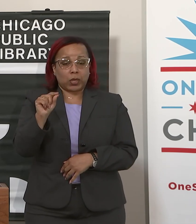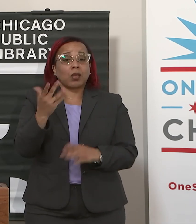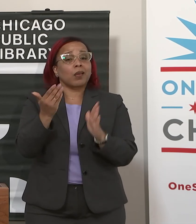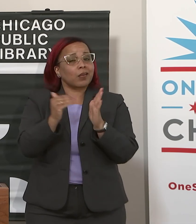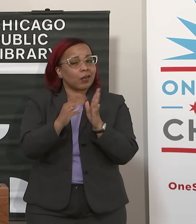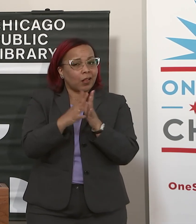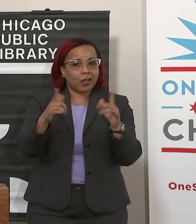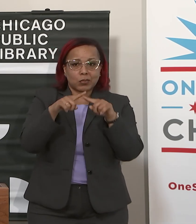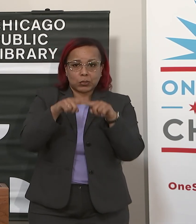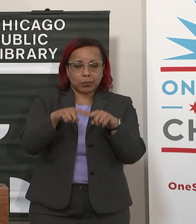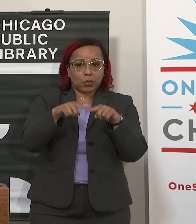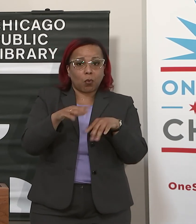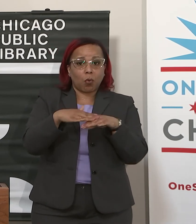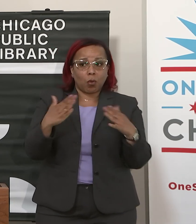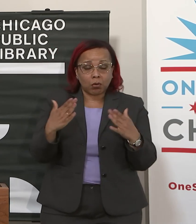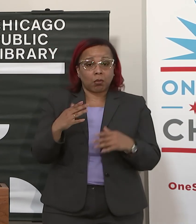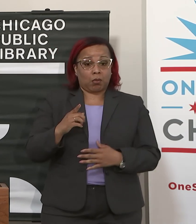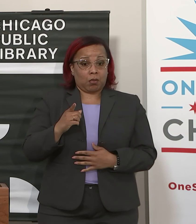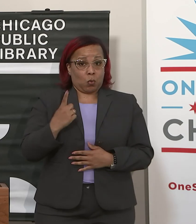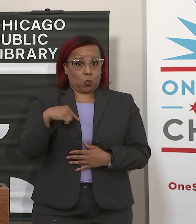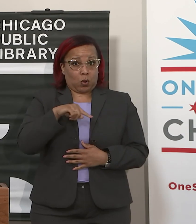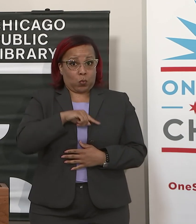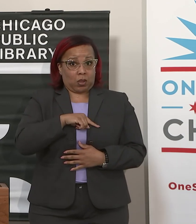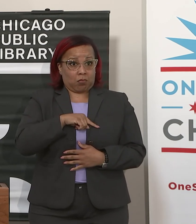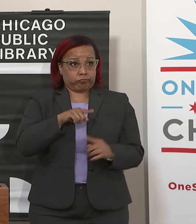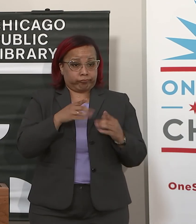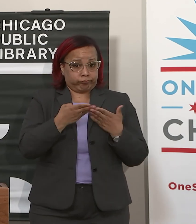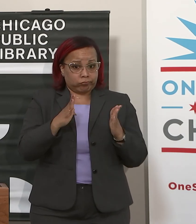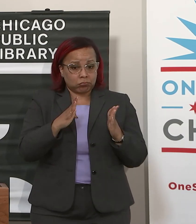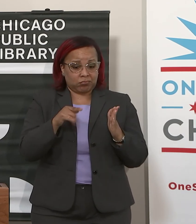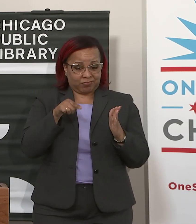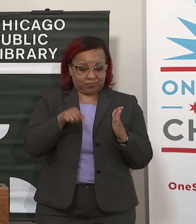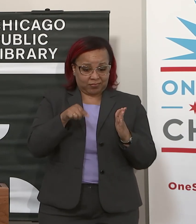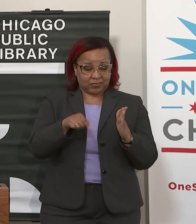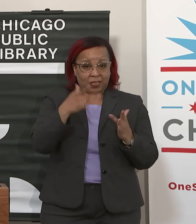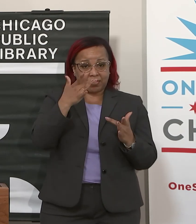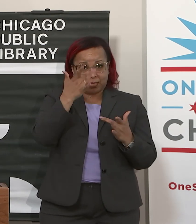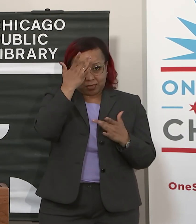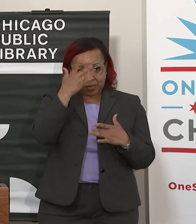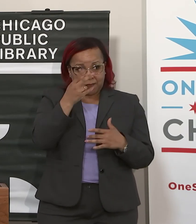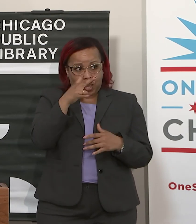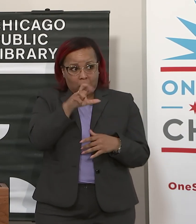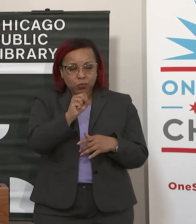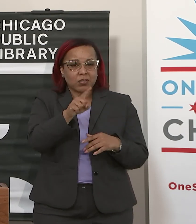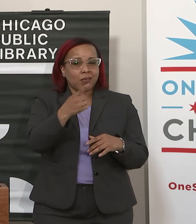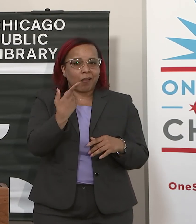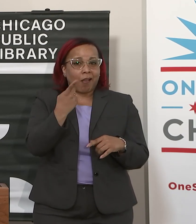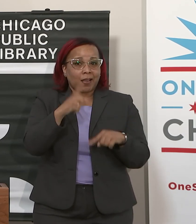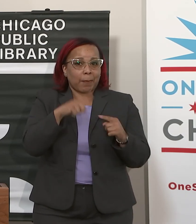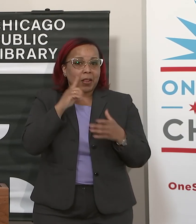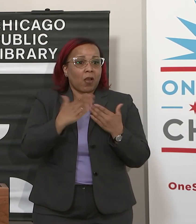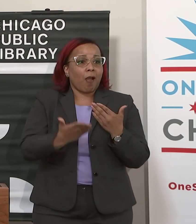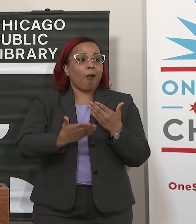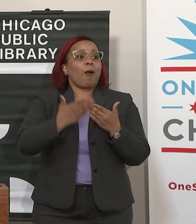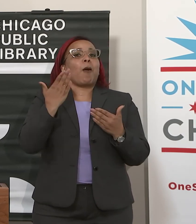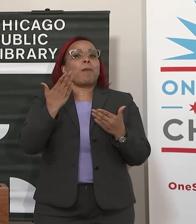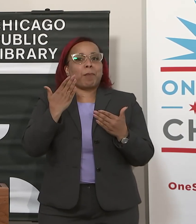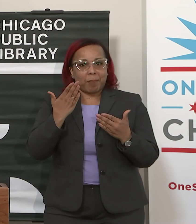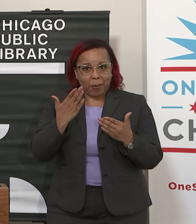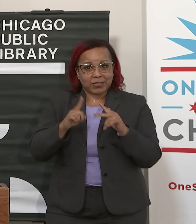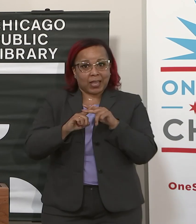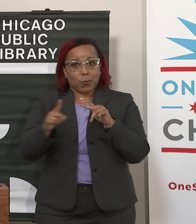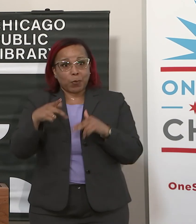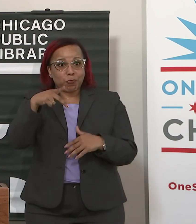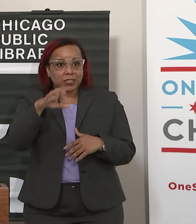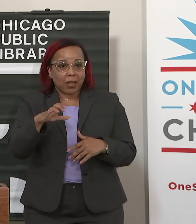lot of it's going to depend on where we are in the arc of this virus. And I can't believe I almost got away with a press conference